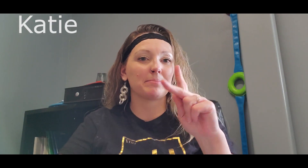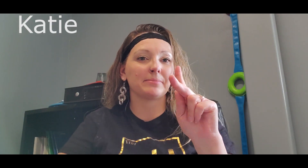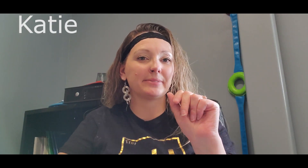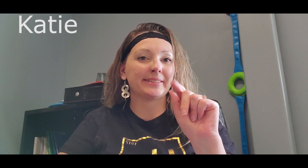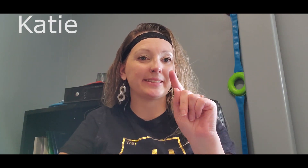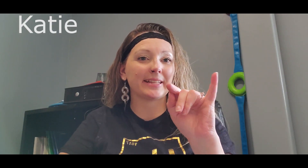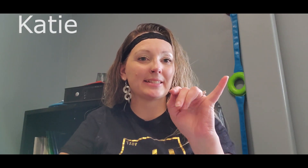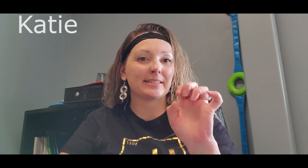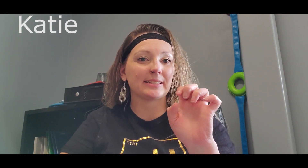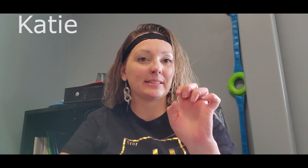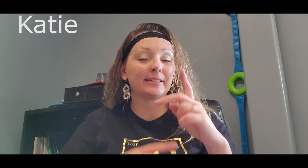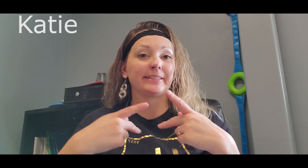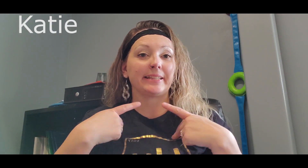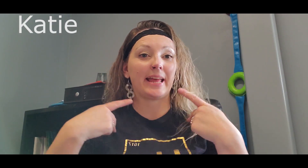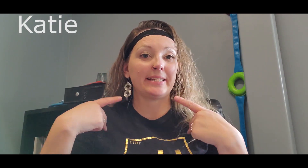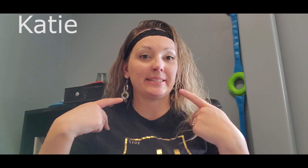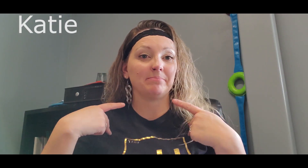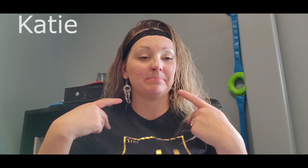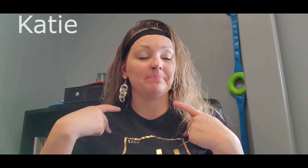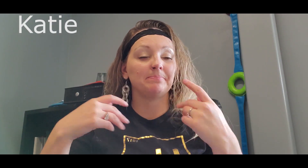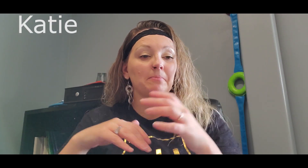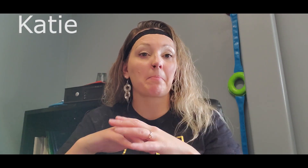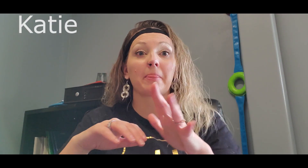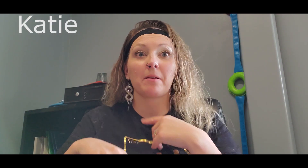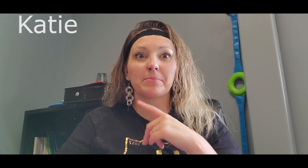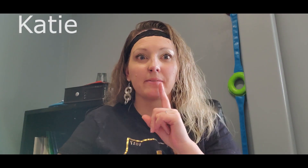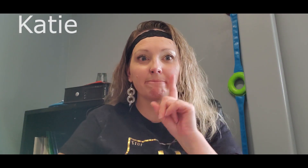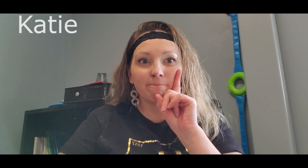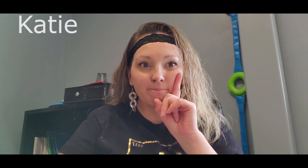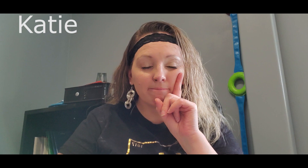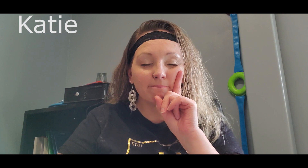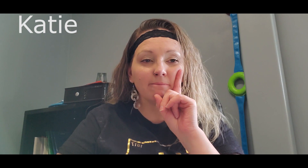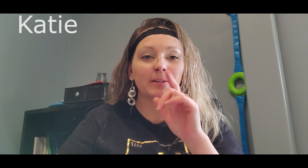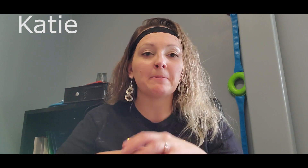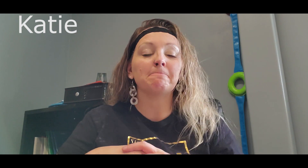Hi, my name is Katie. This is my name sign. I'm deaf.